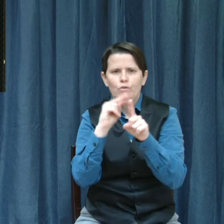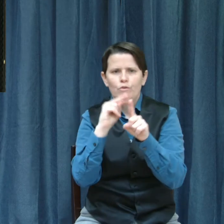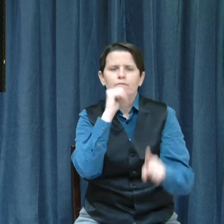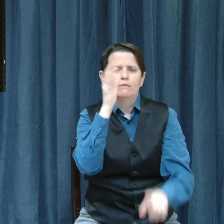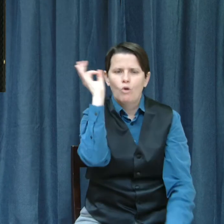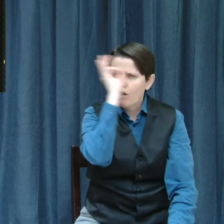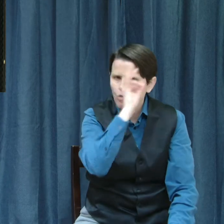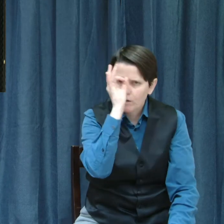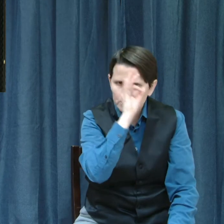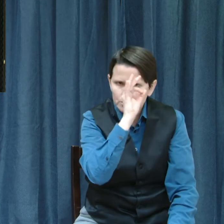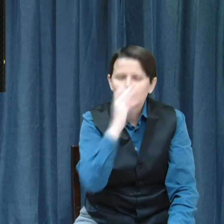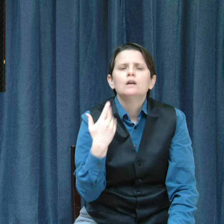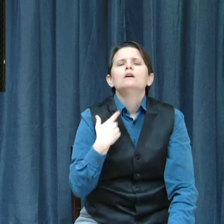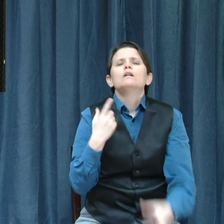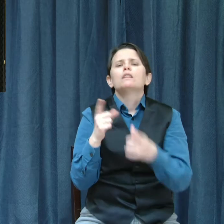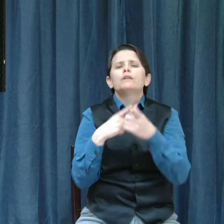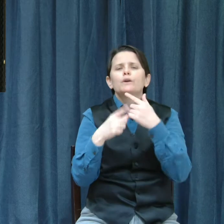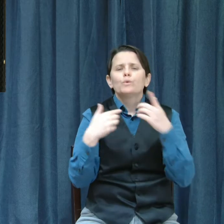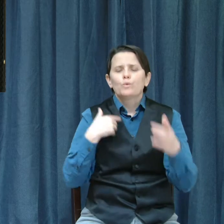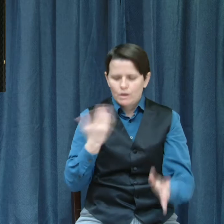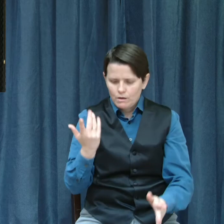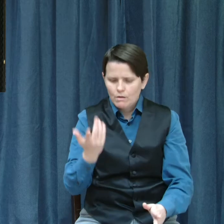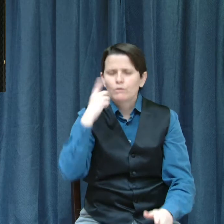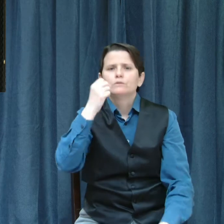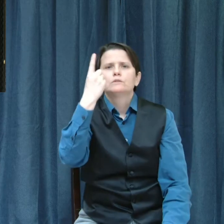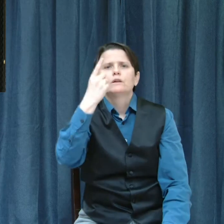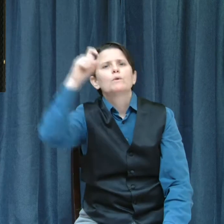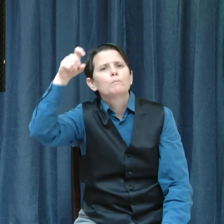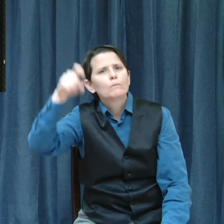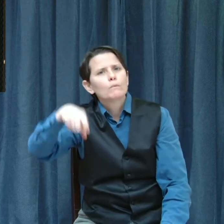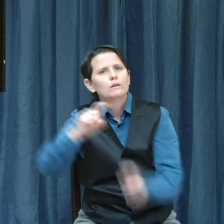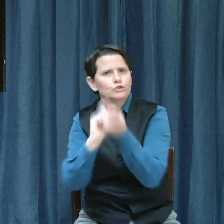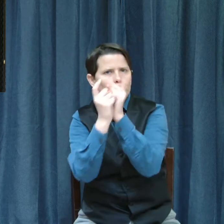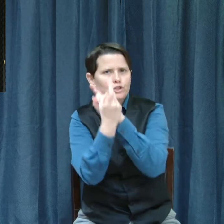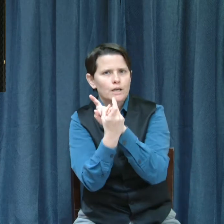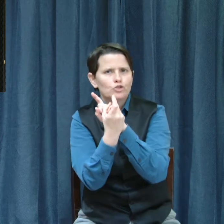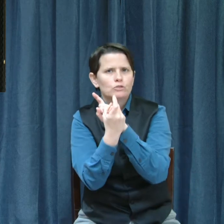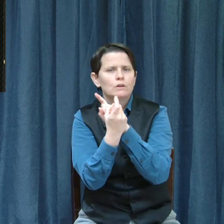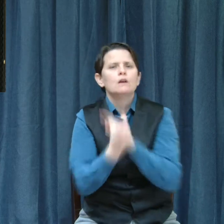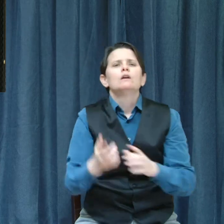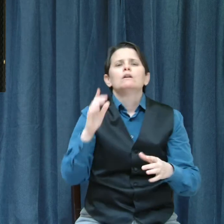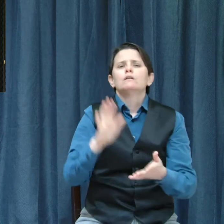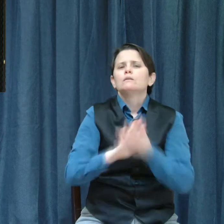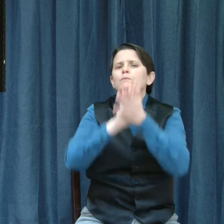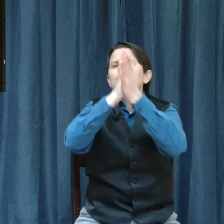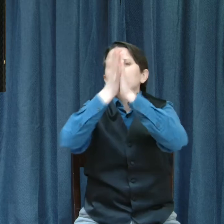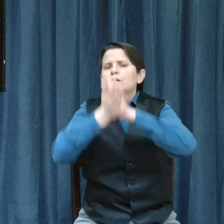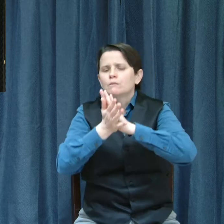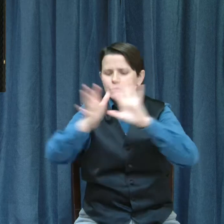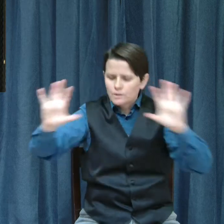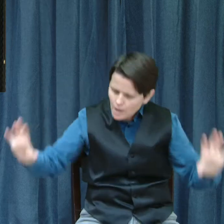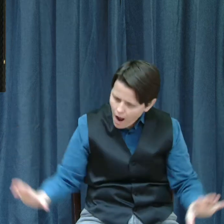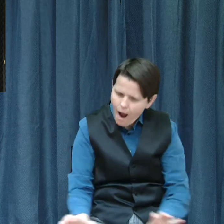And we understand that we have to change. The act of becoming conscious to